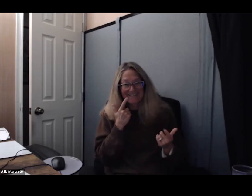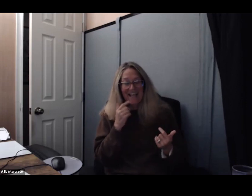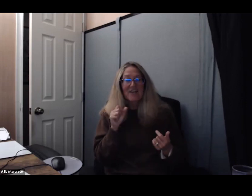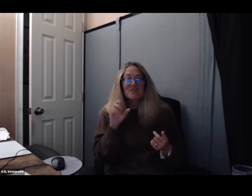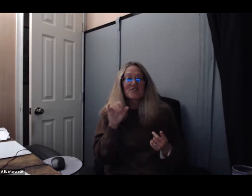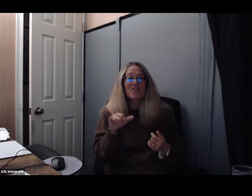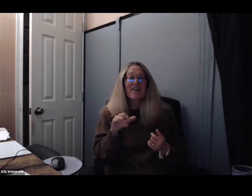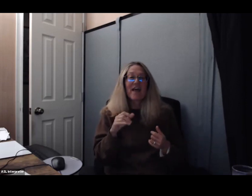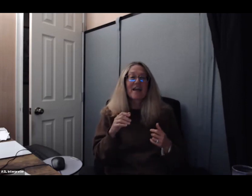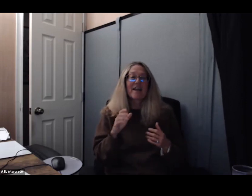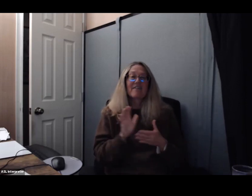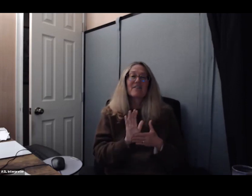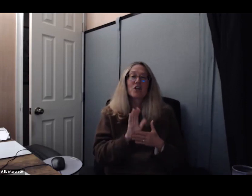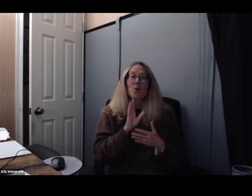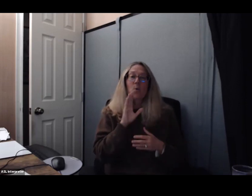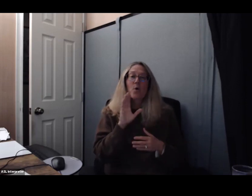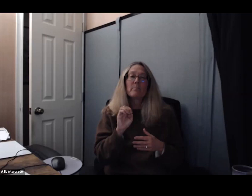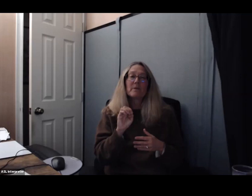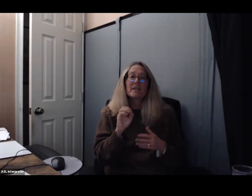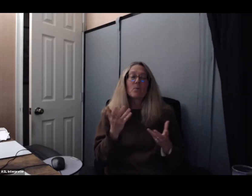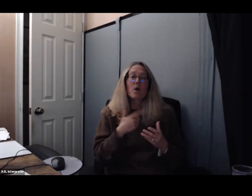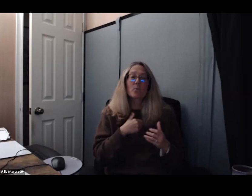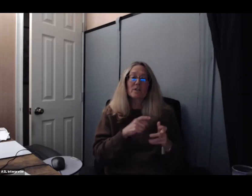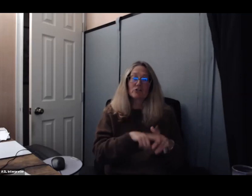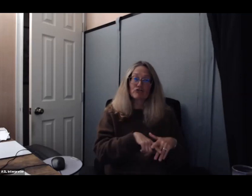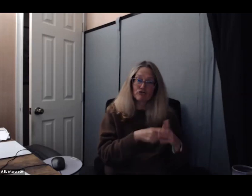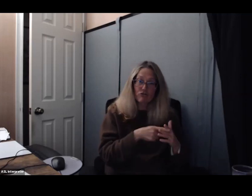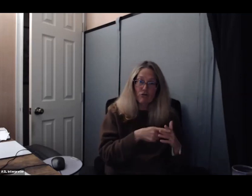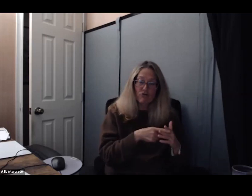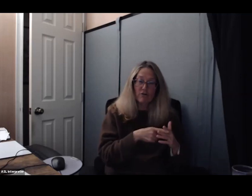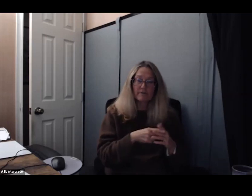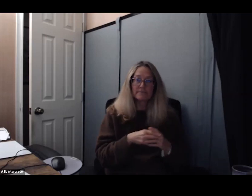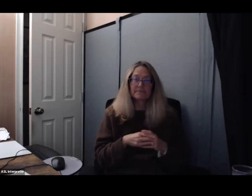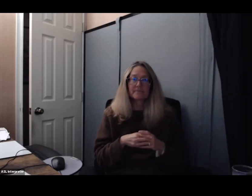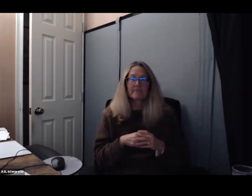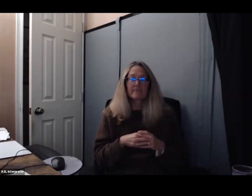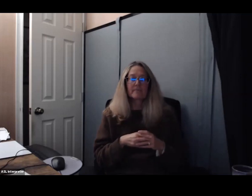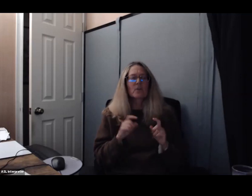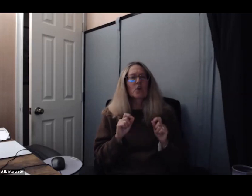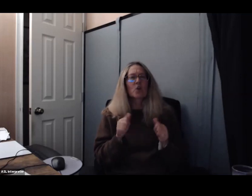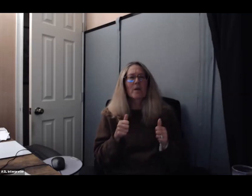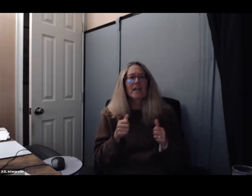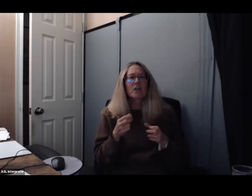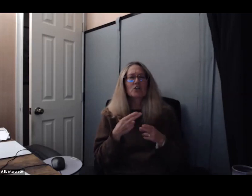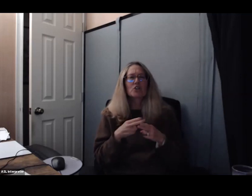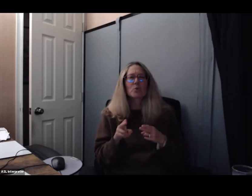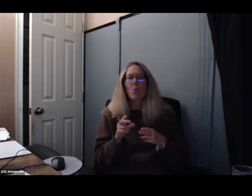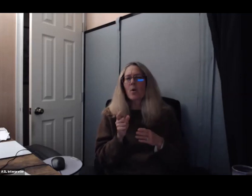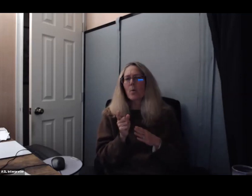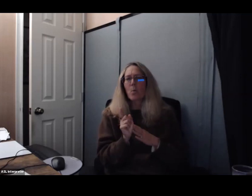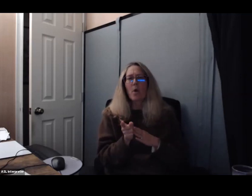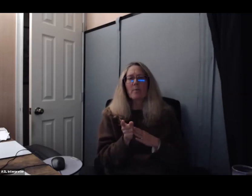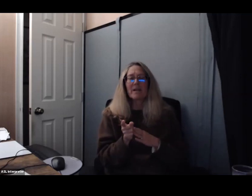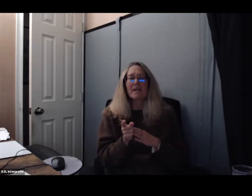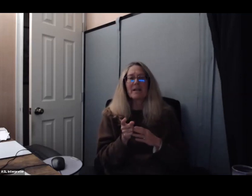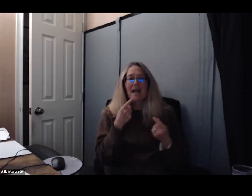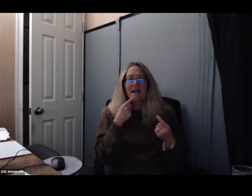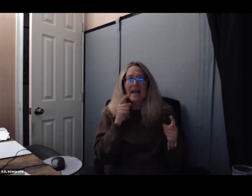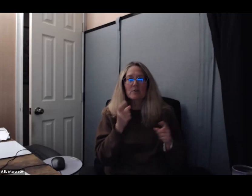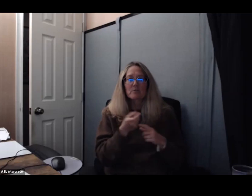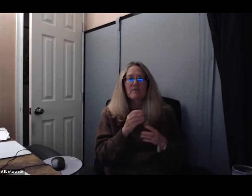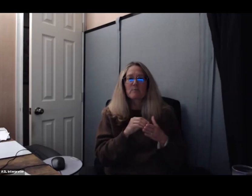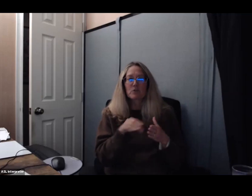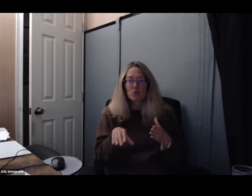So that video is really going to be something that we start off, just a quick, short, 1-minute announcement